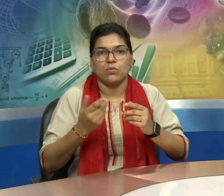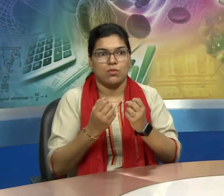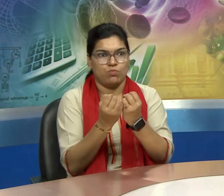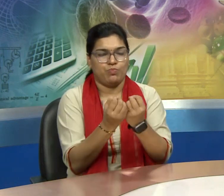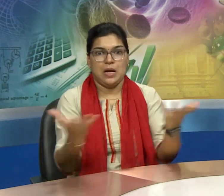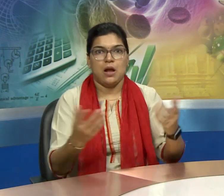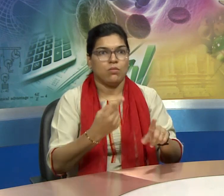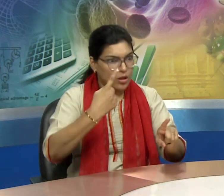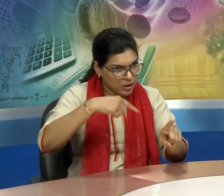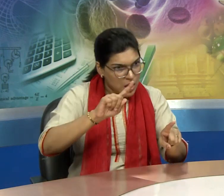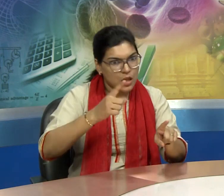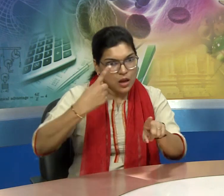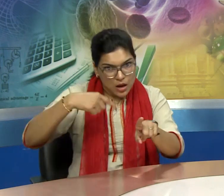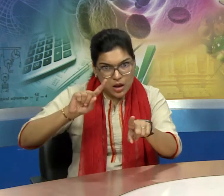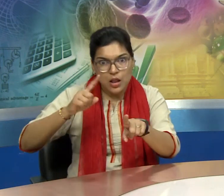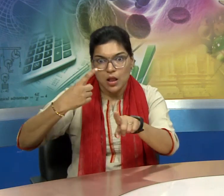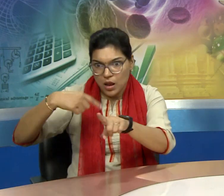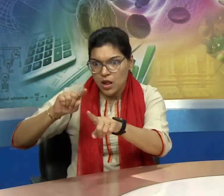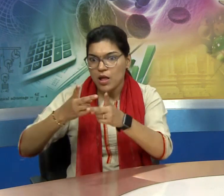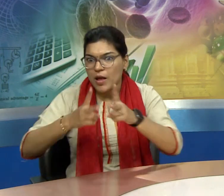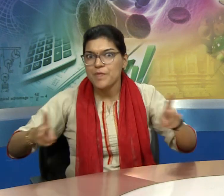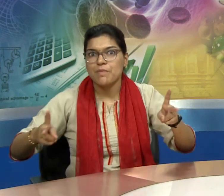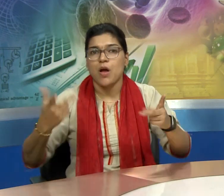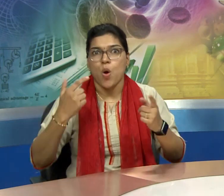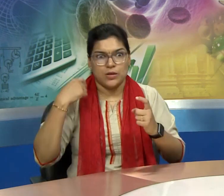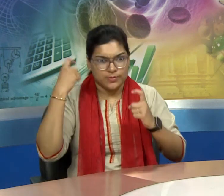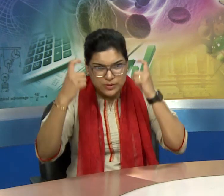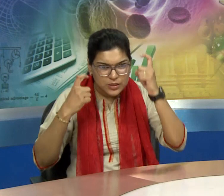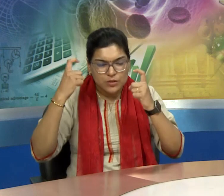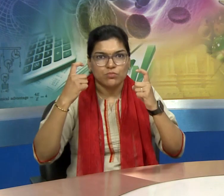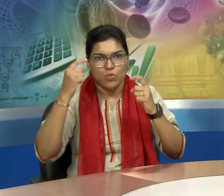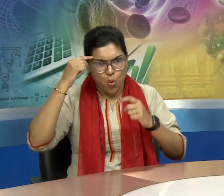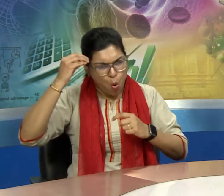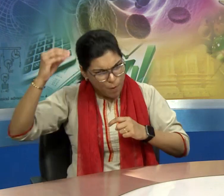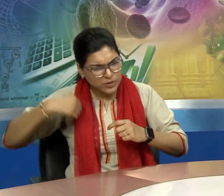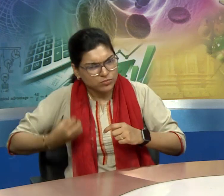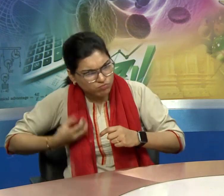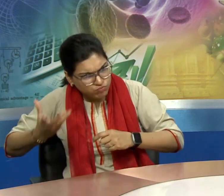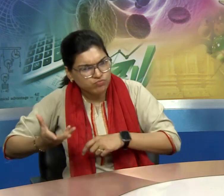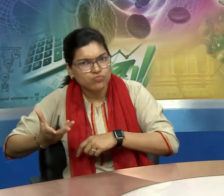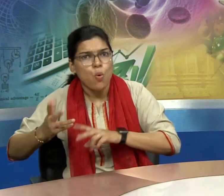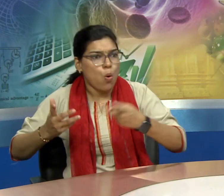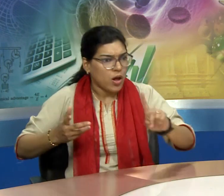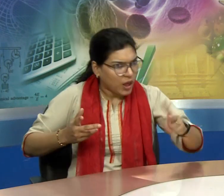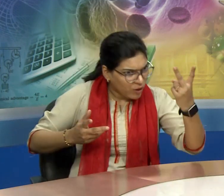is right, what is wrong, or what one should decide, whether